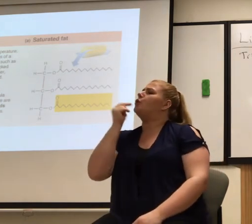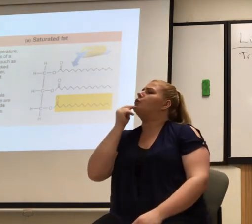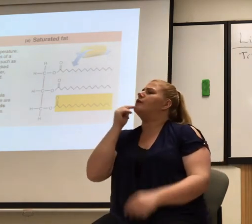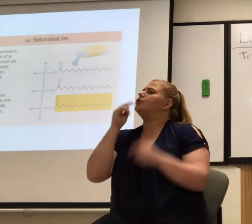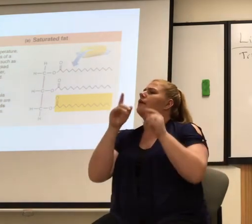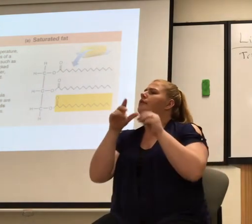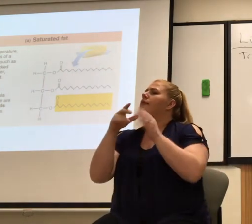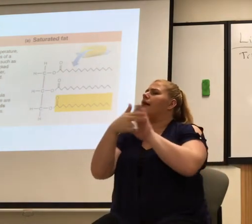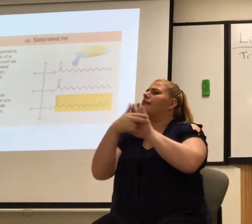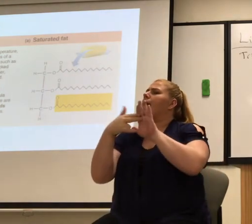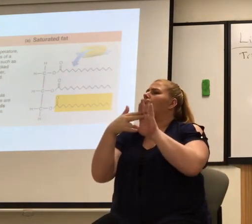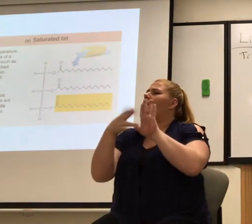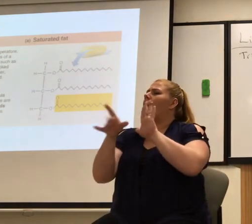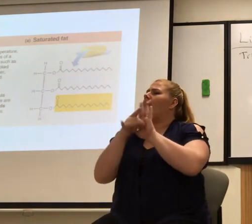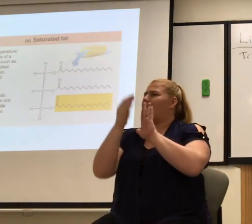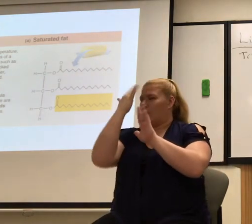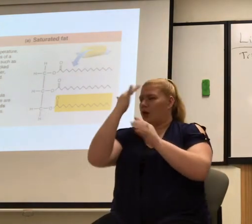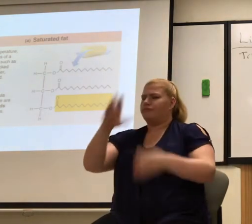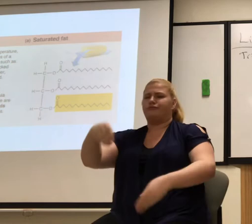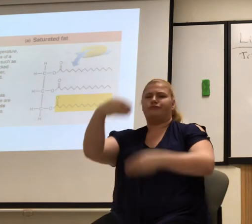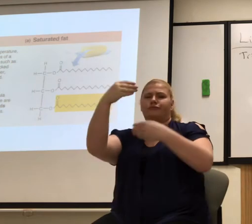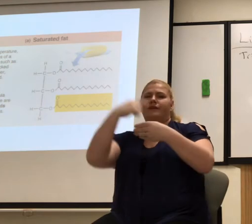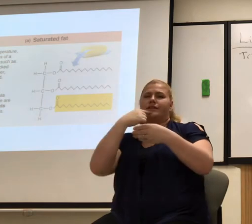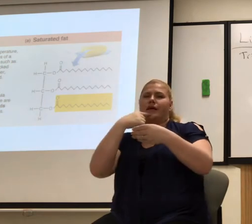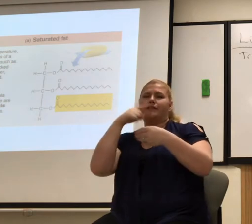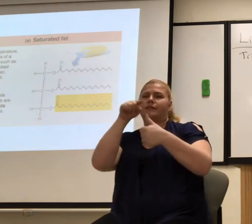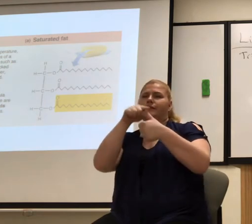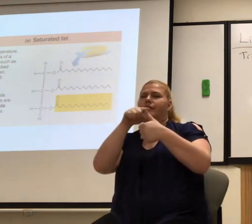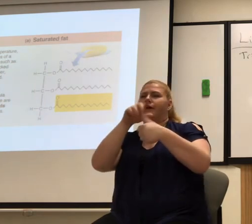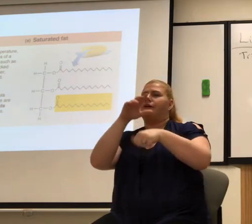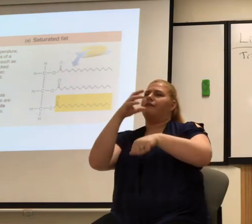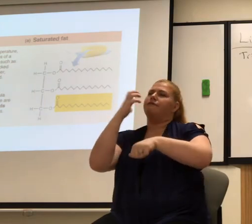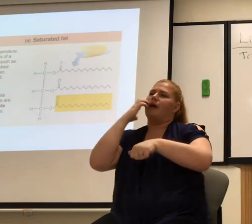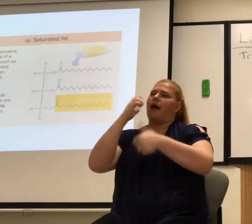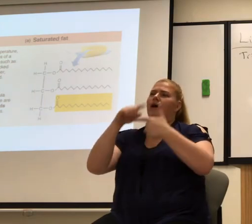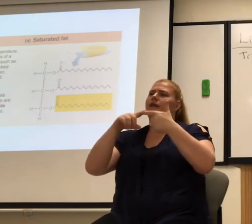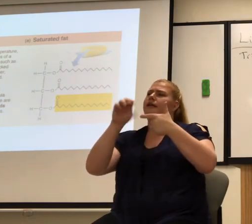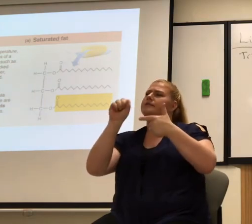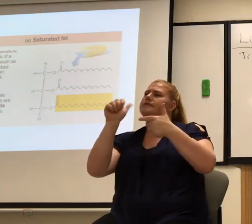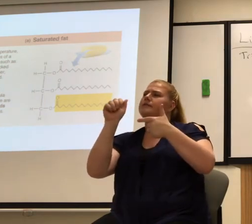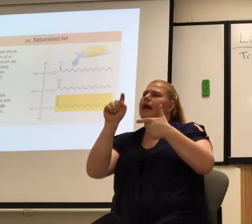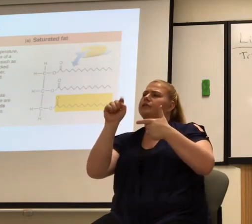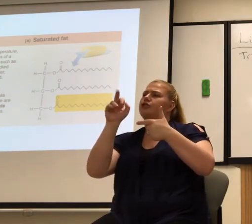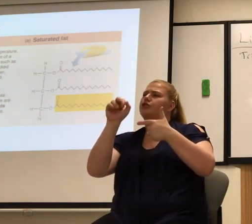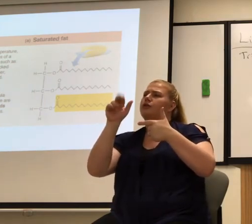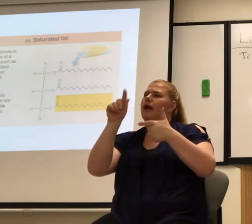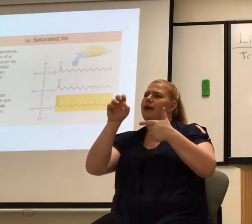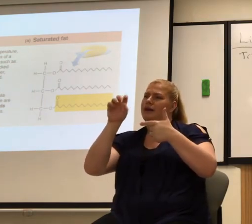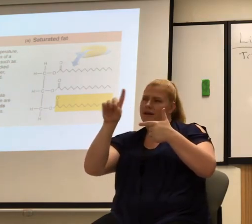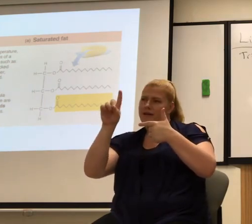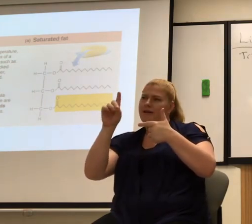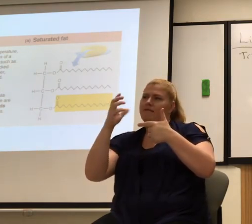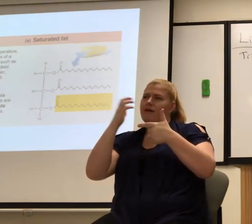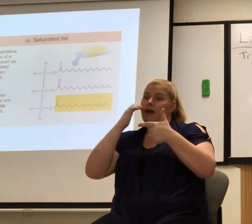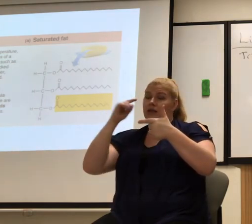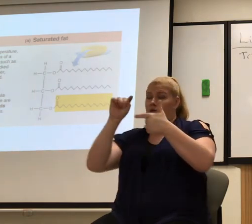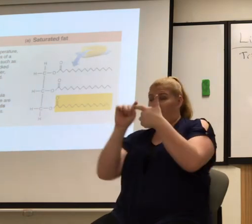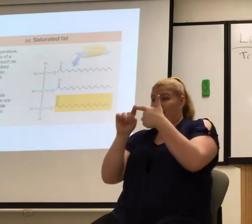content and under that is like saturated fat. What does that mean? It means the hydrocarbon chain is saturated